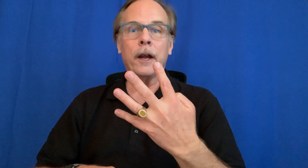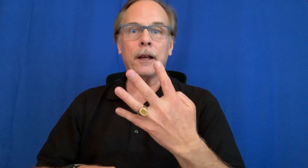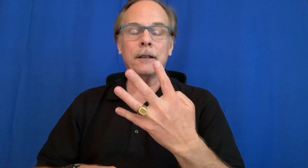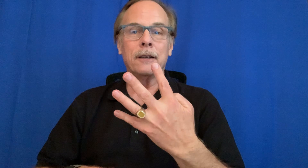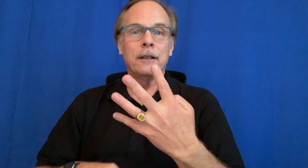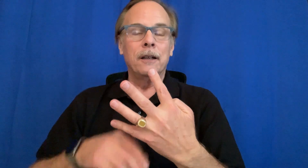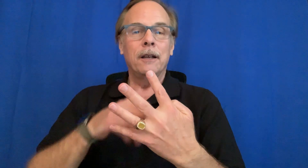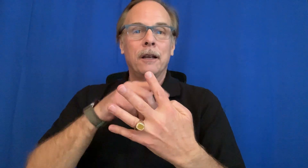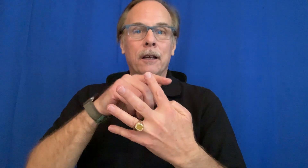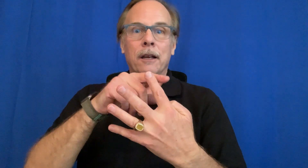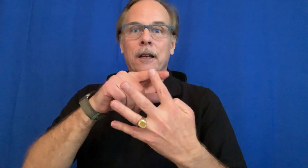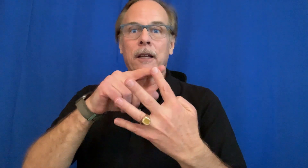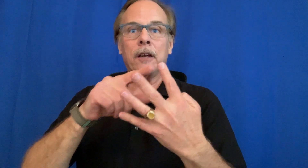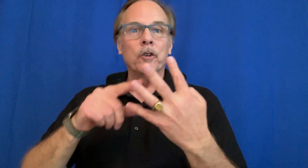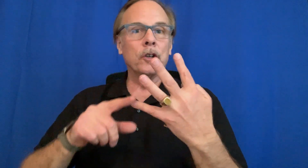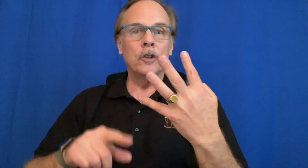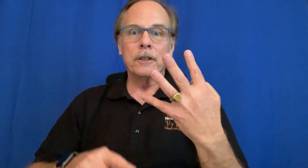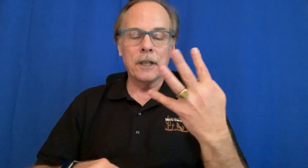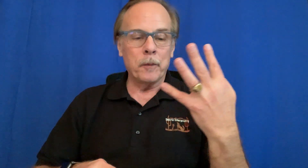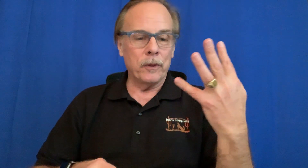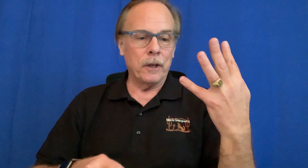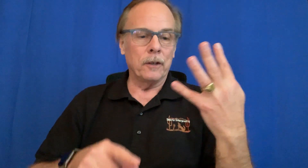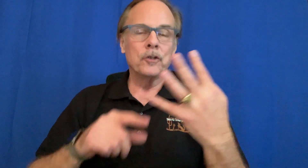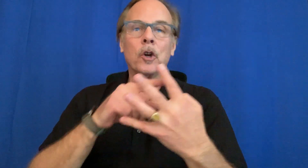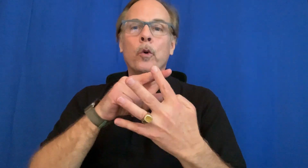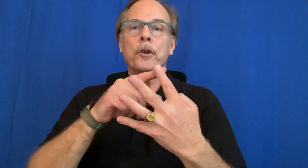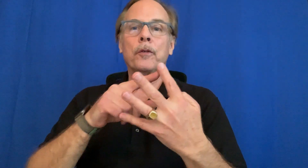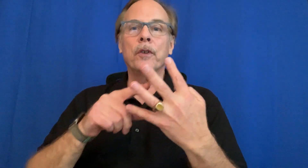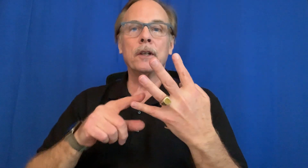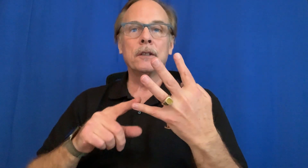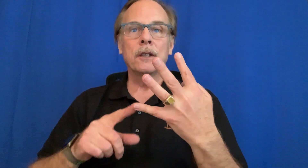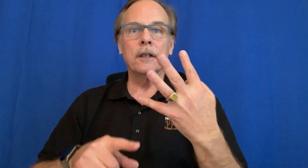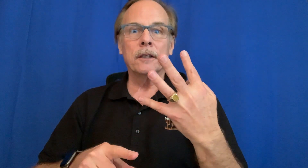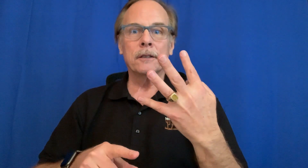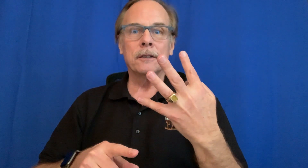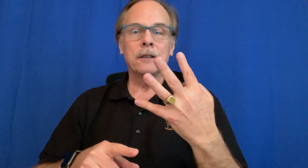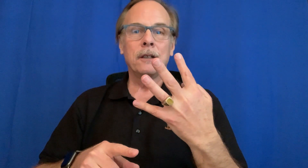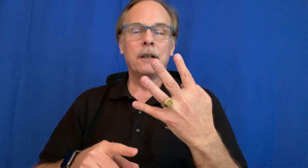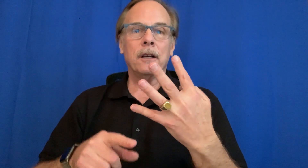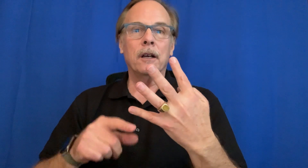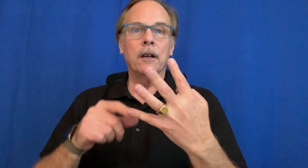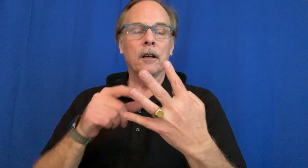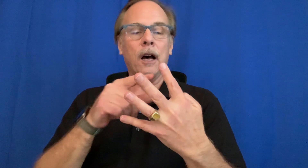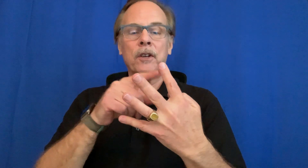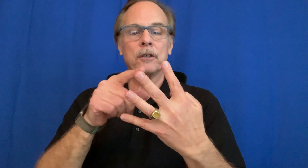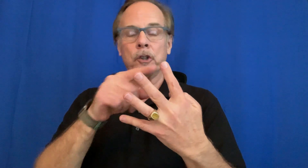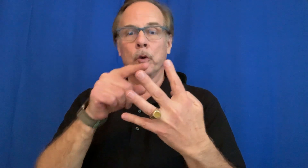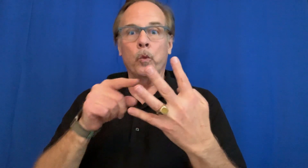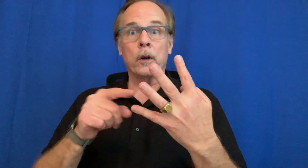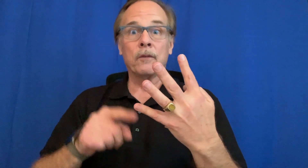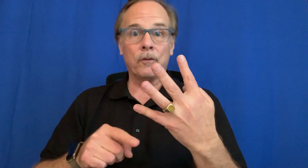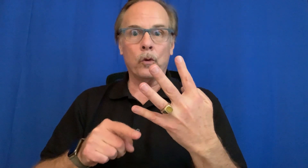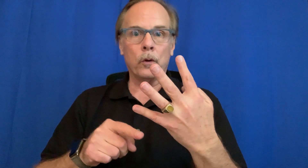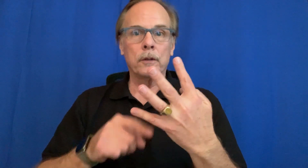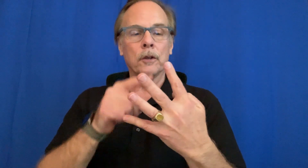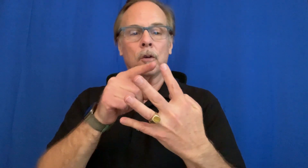hand. And again, you're going to do the same thing. Show where you fit into this. Obviously, you're one of the 4. So are